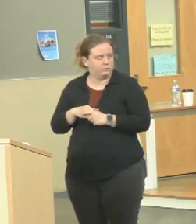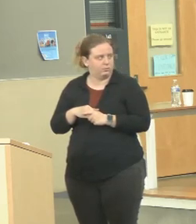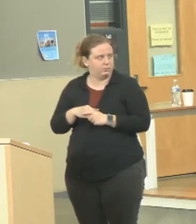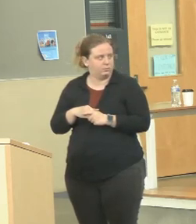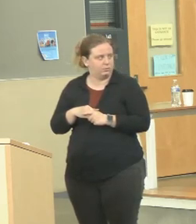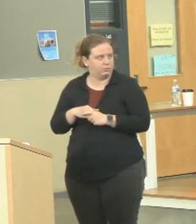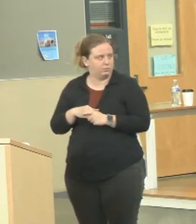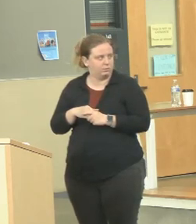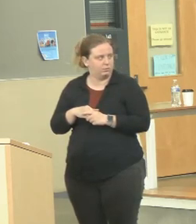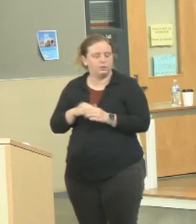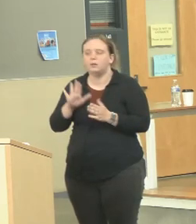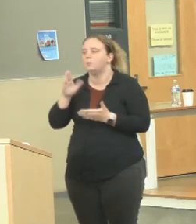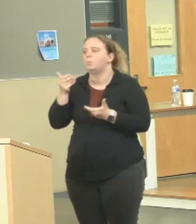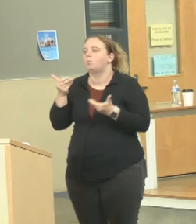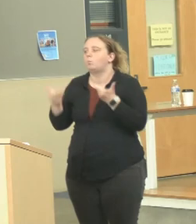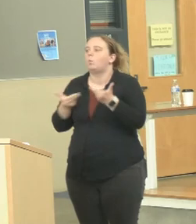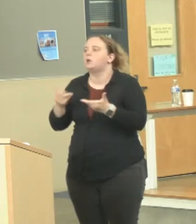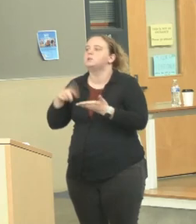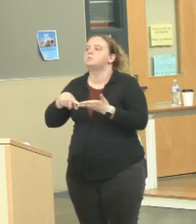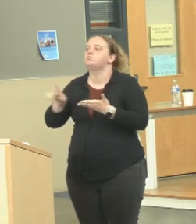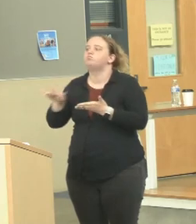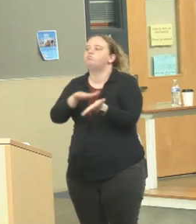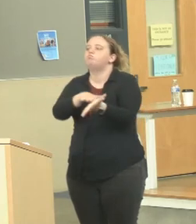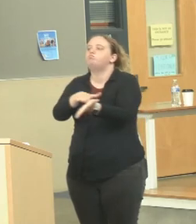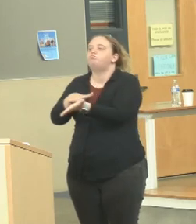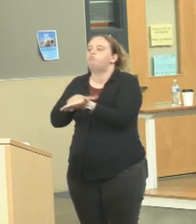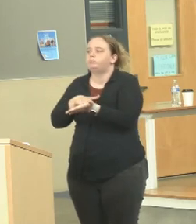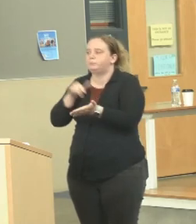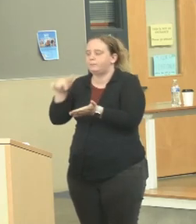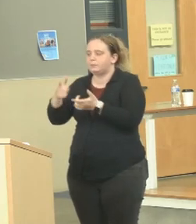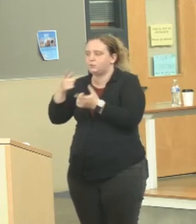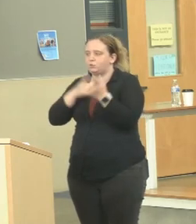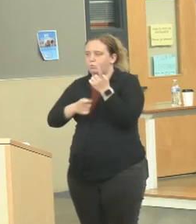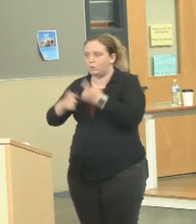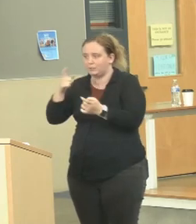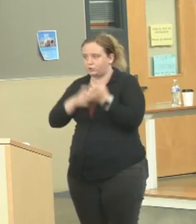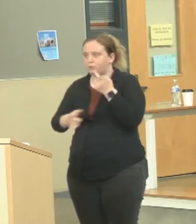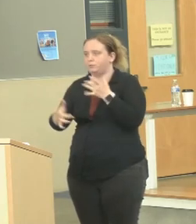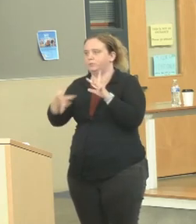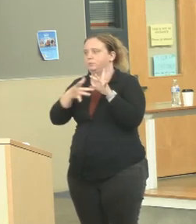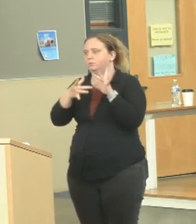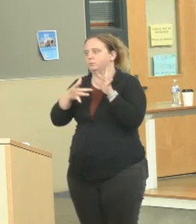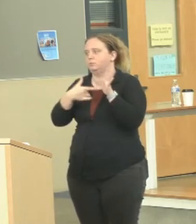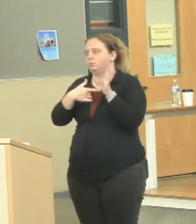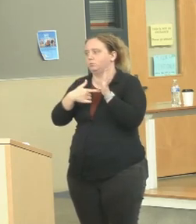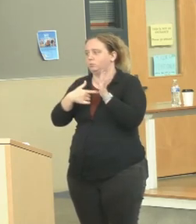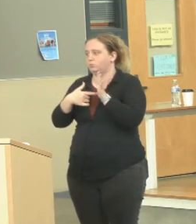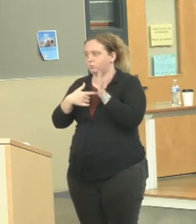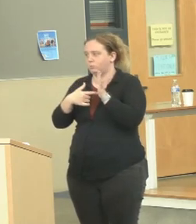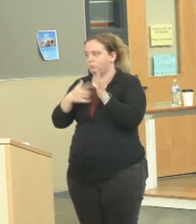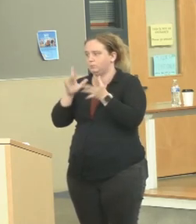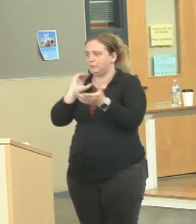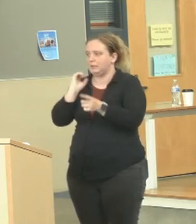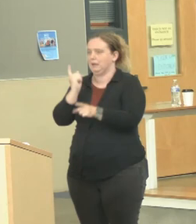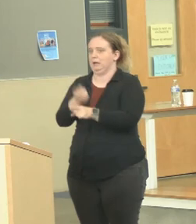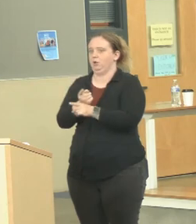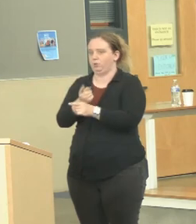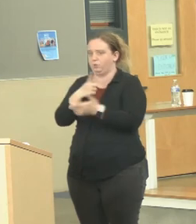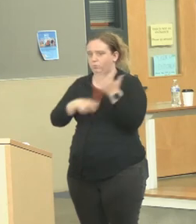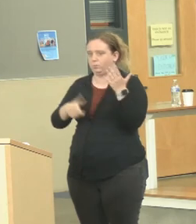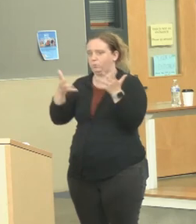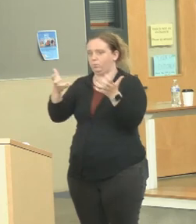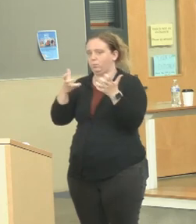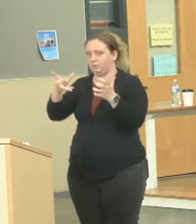Let me do a process check. These questions, are they reflective of what you all wanted to hear? Is this accurate, or